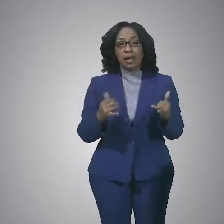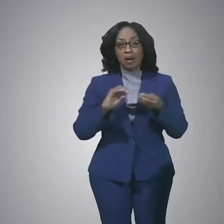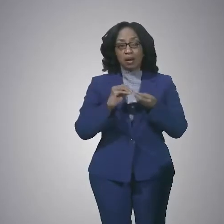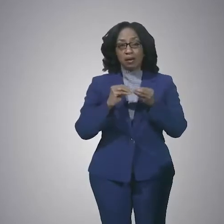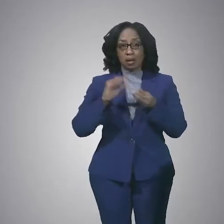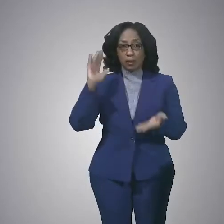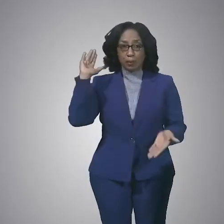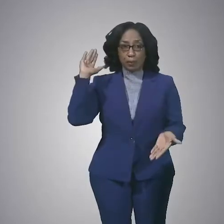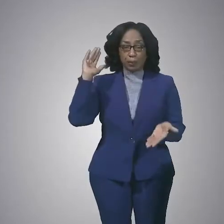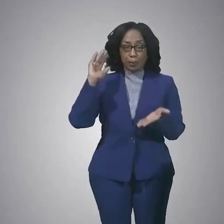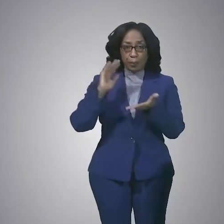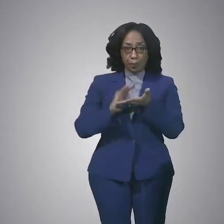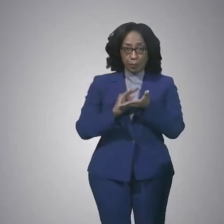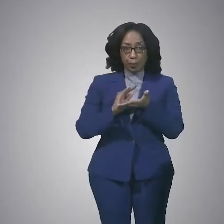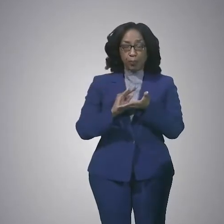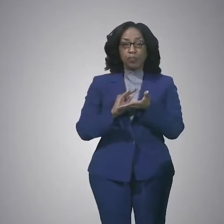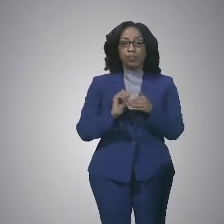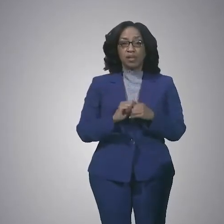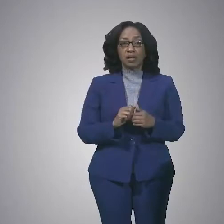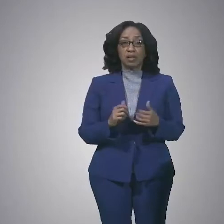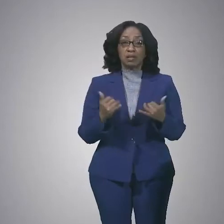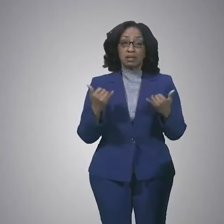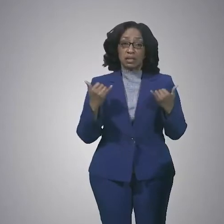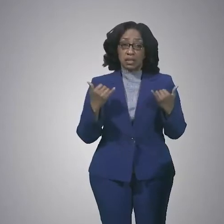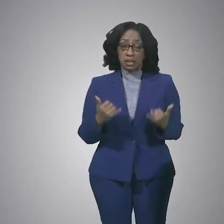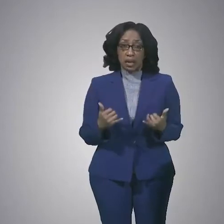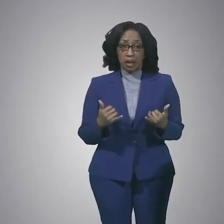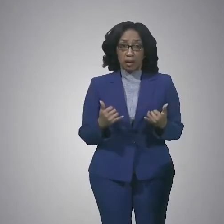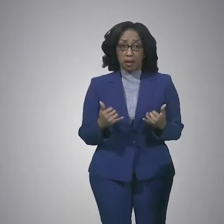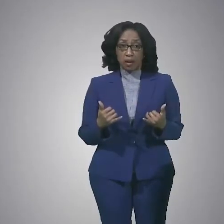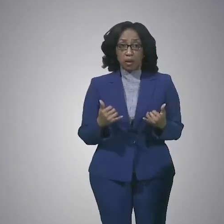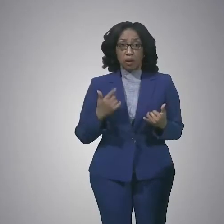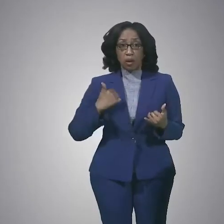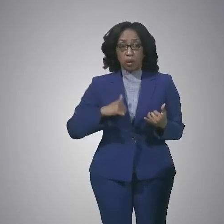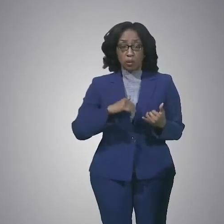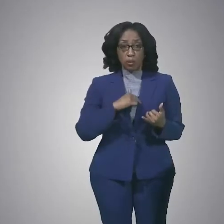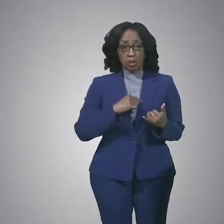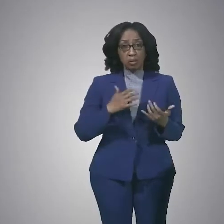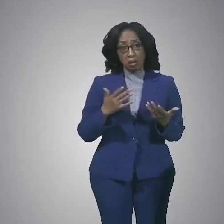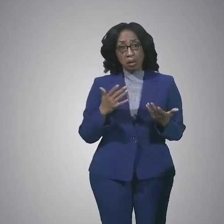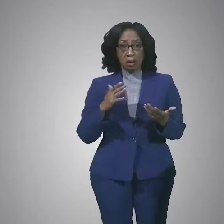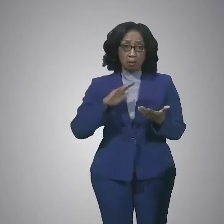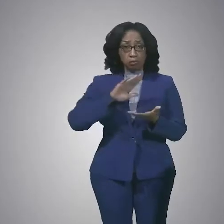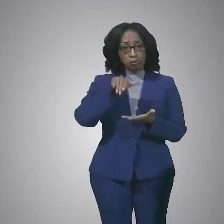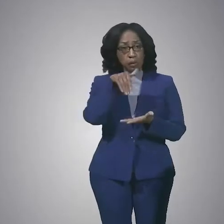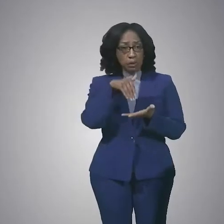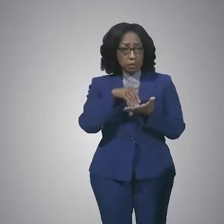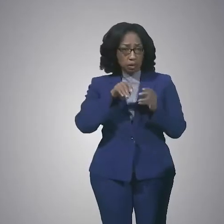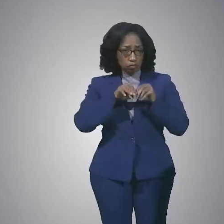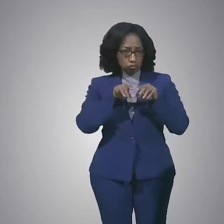per 100,000 population, we are actually considered to be in the moderate transmission